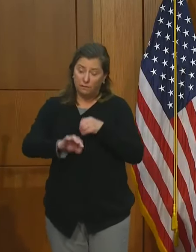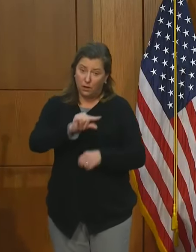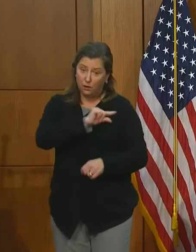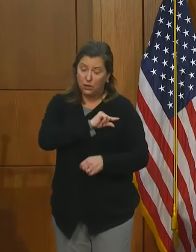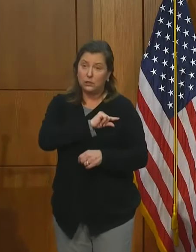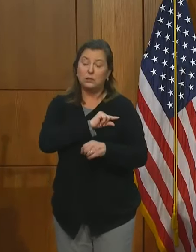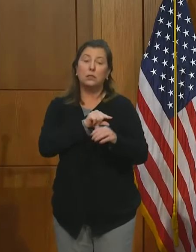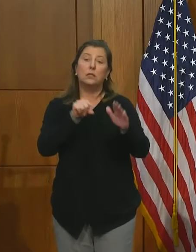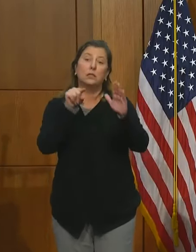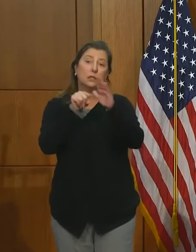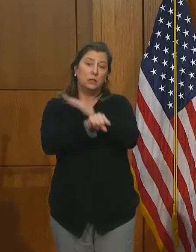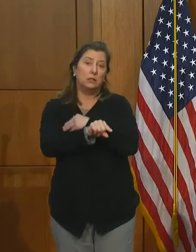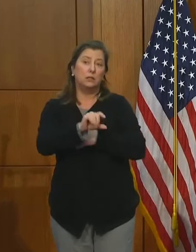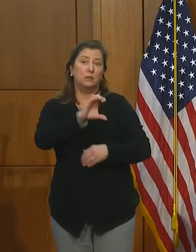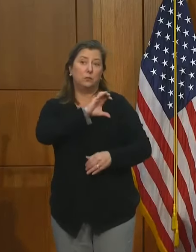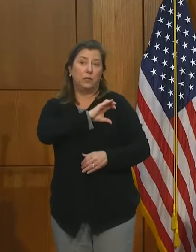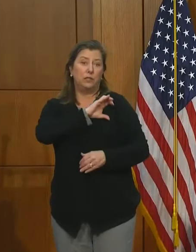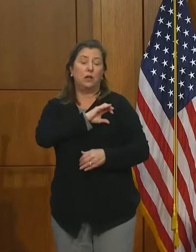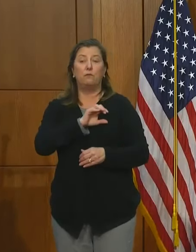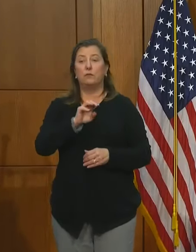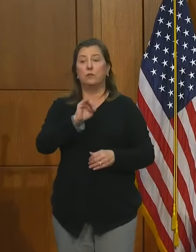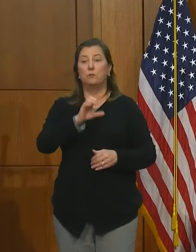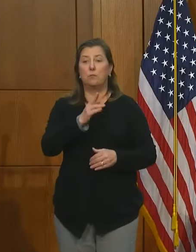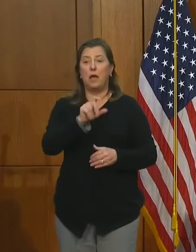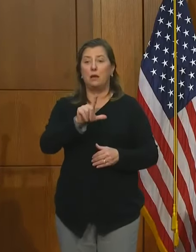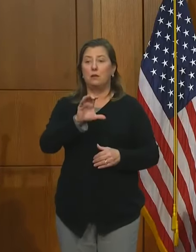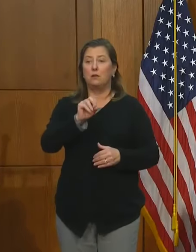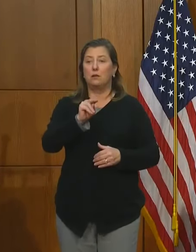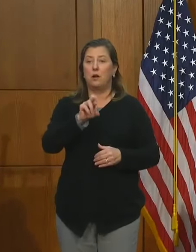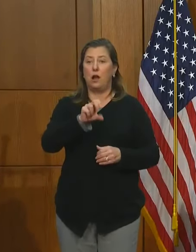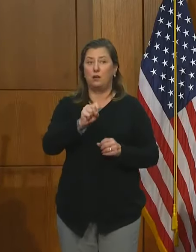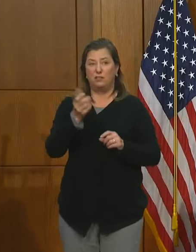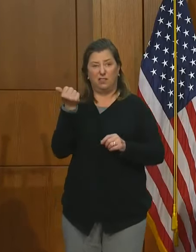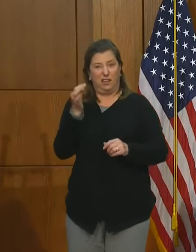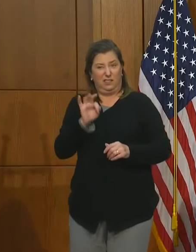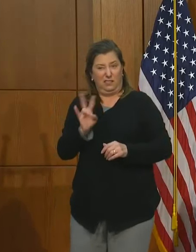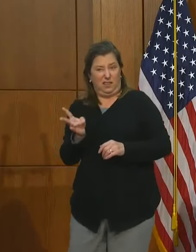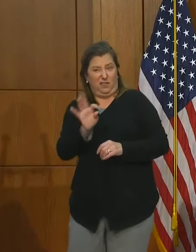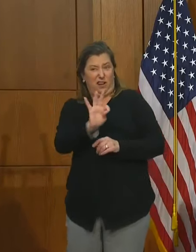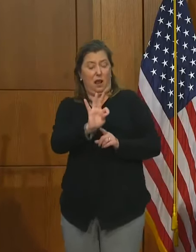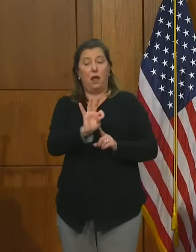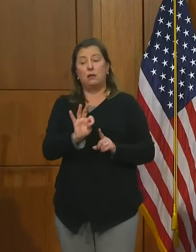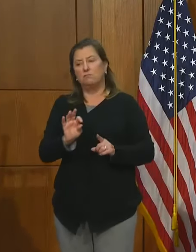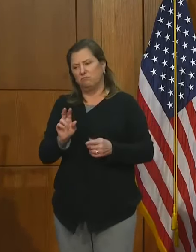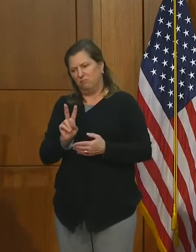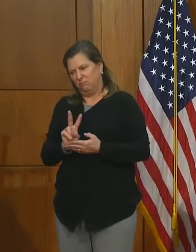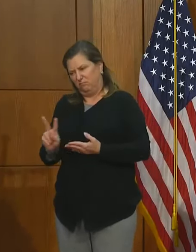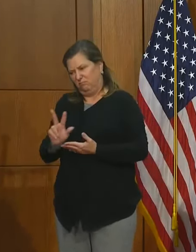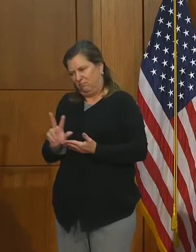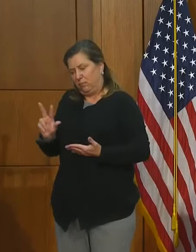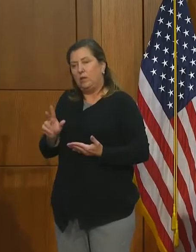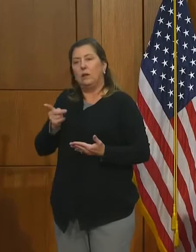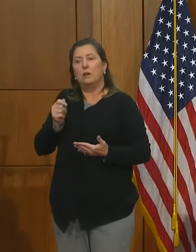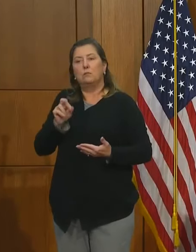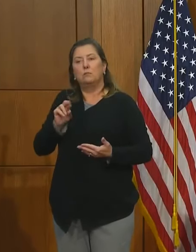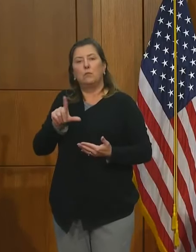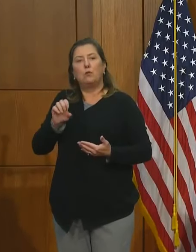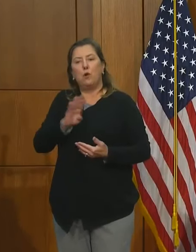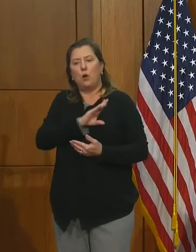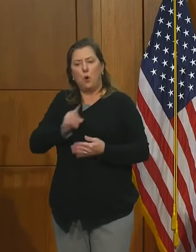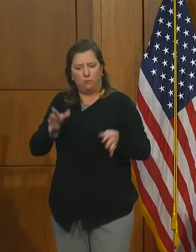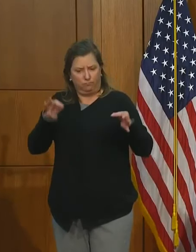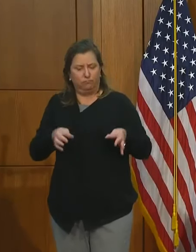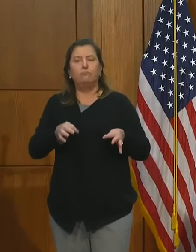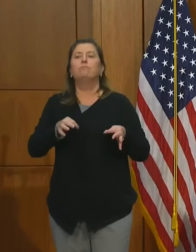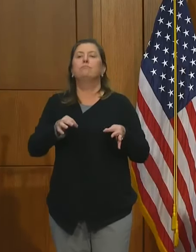police officer Michael Connors back in 1979. Parole board some weeks ago determined he was eligible for